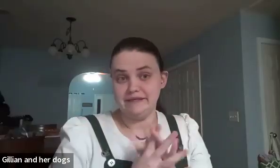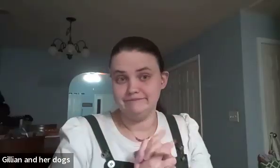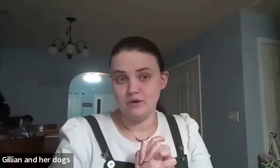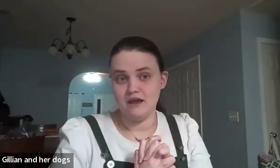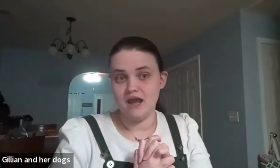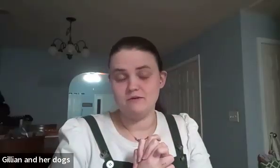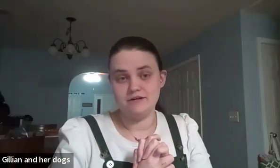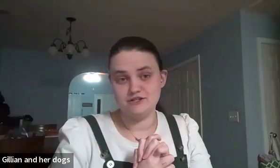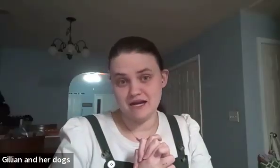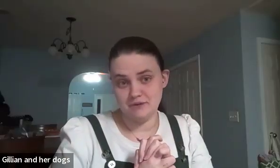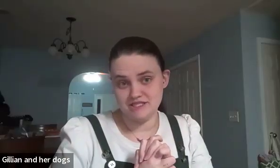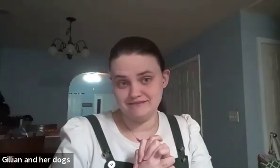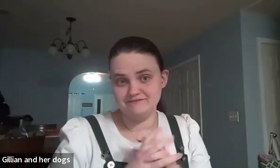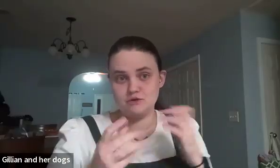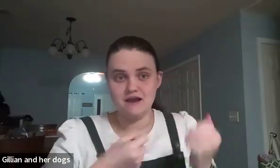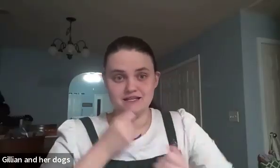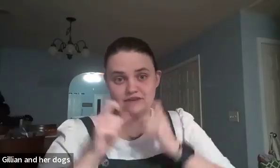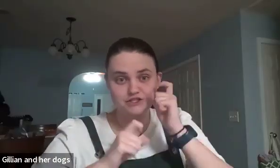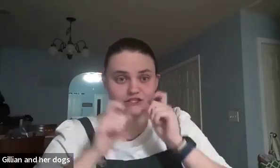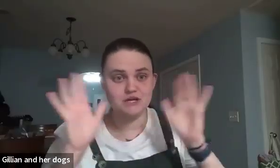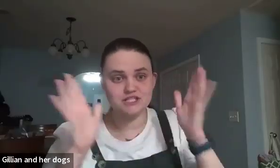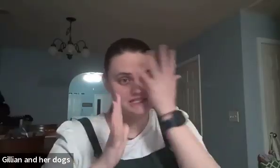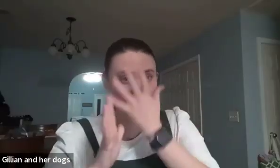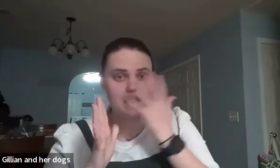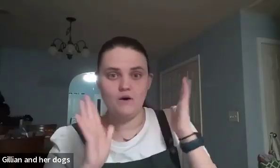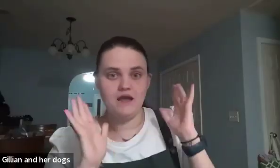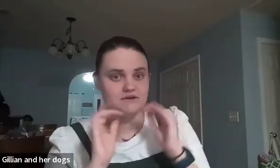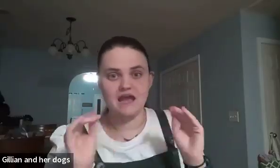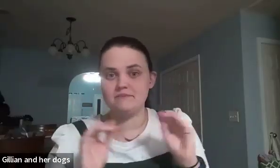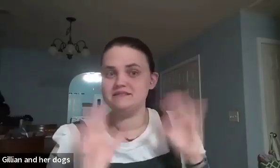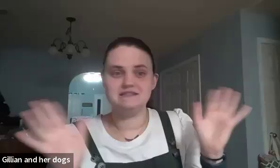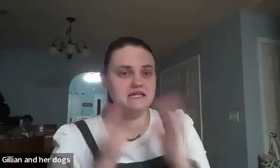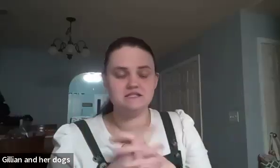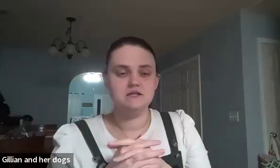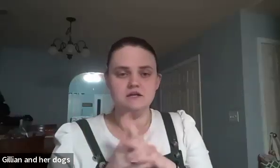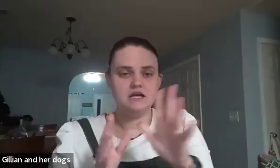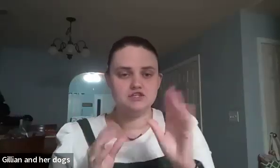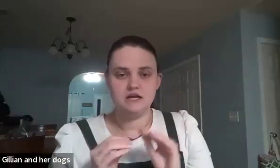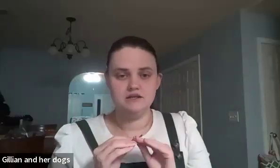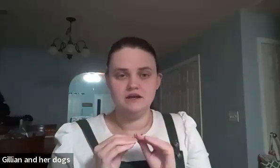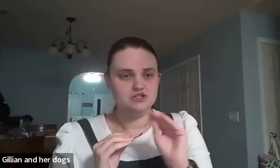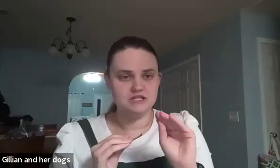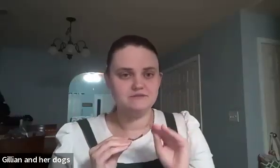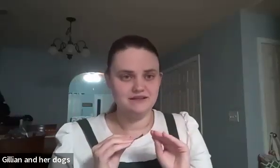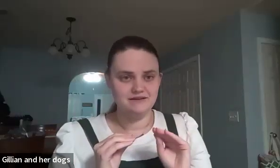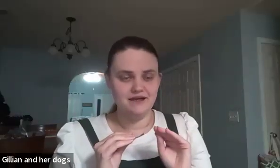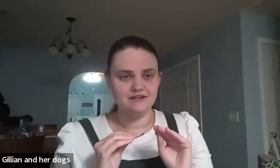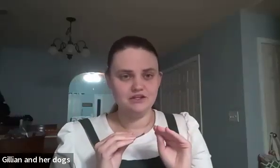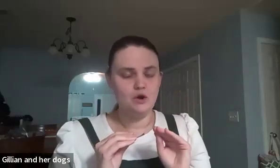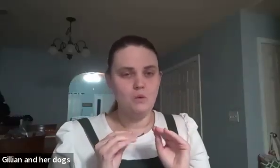be. Okay. I'm a very dramatic person. So my facial expressions, like how everything happens, it's great. Trust me. Like you don't